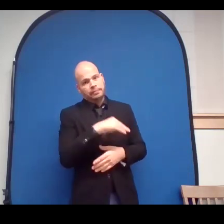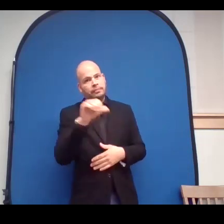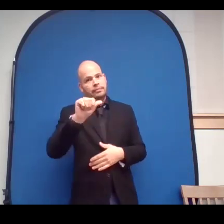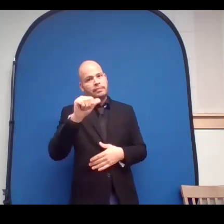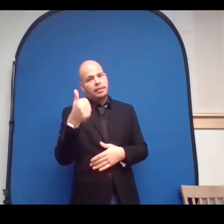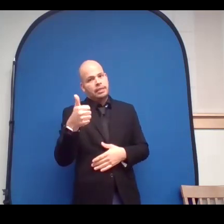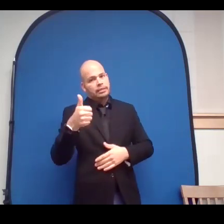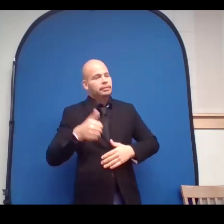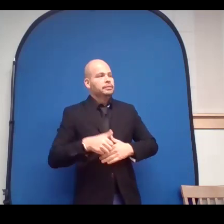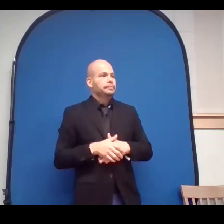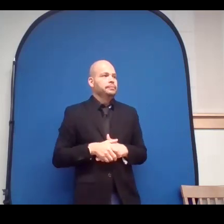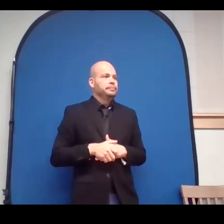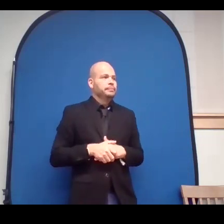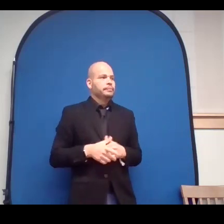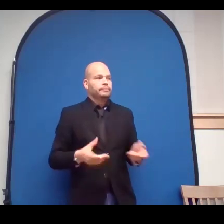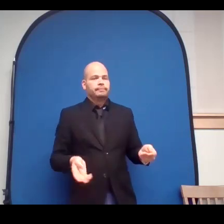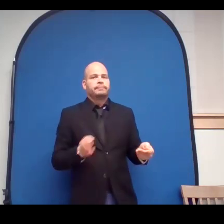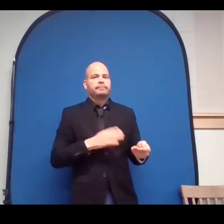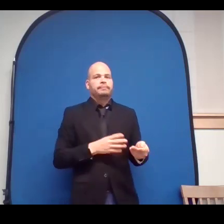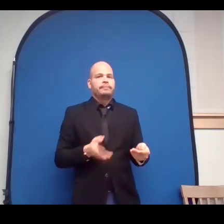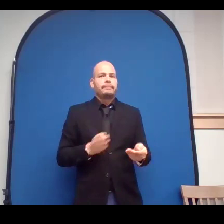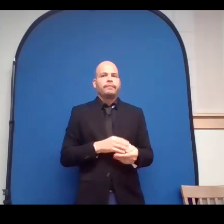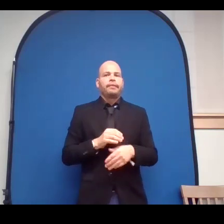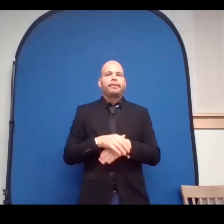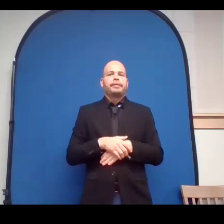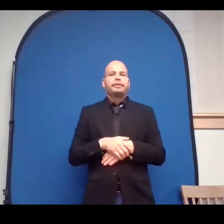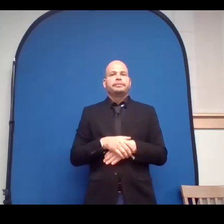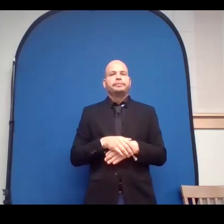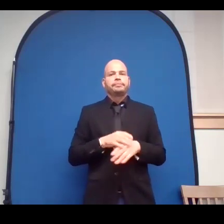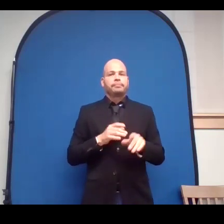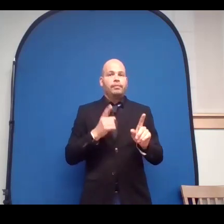In the second set of documents.